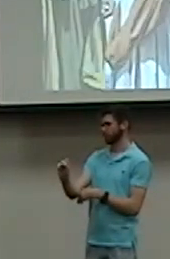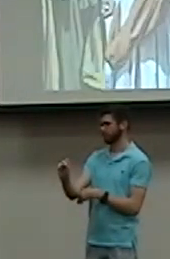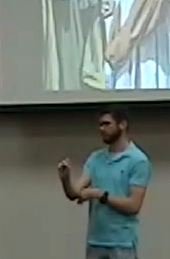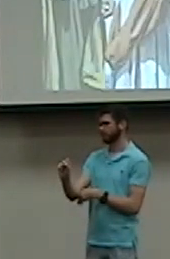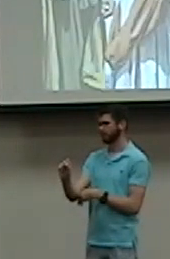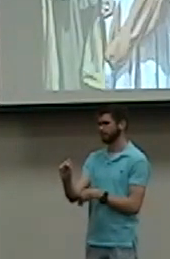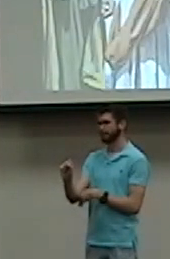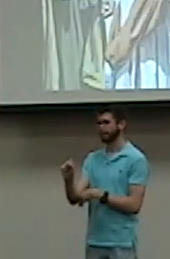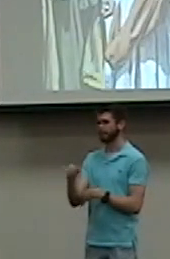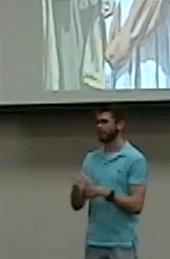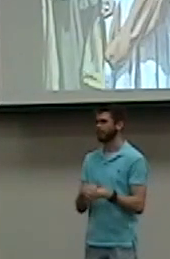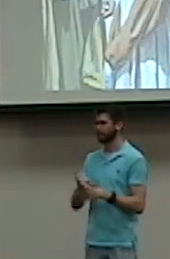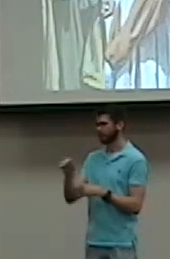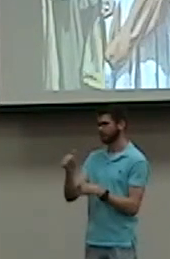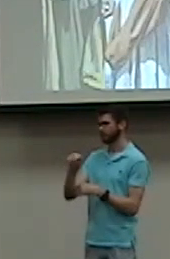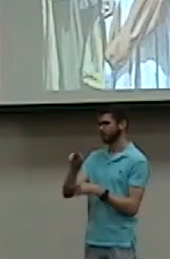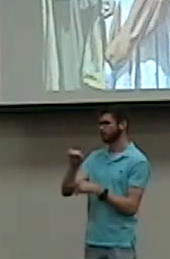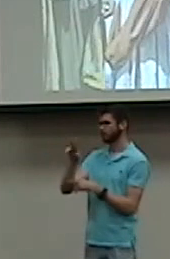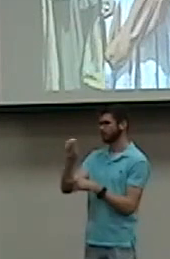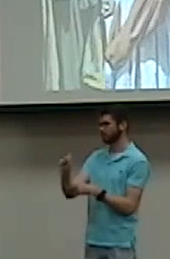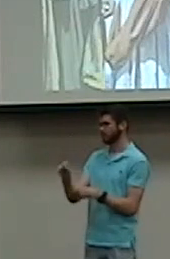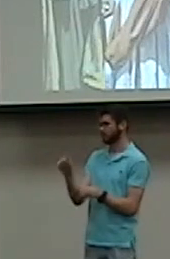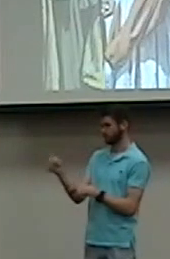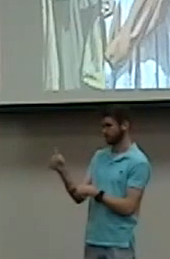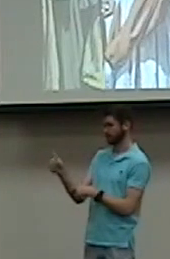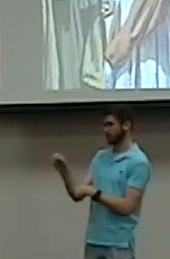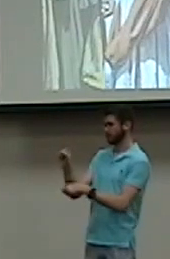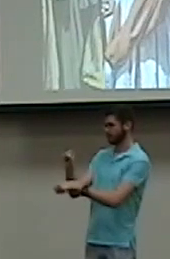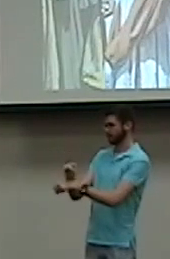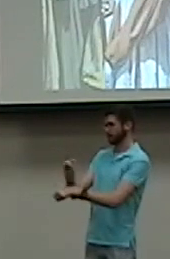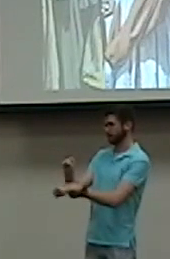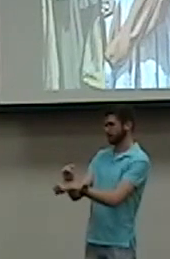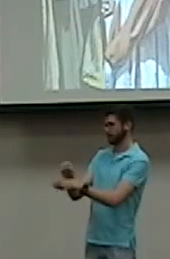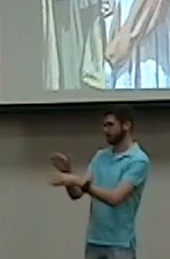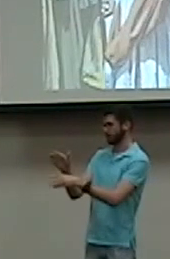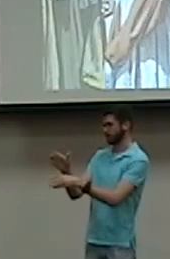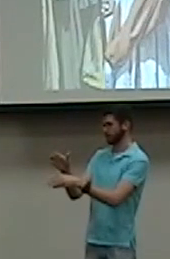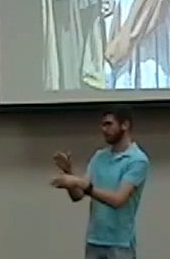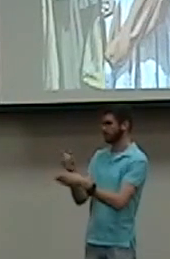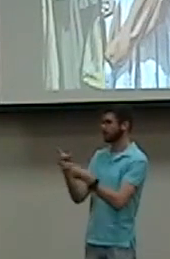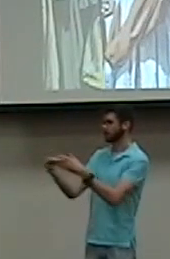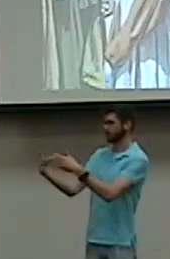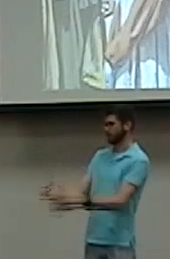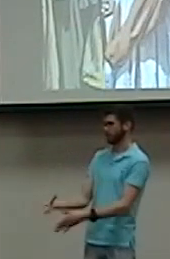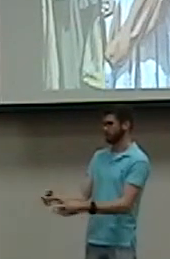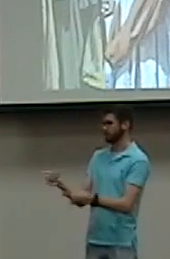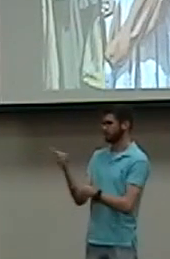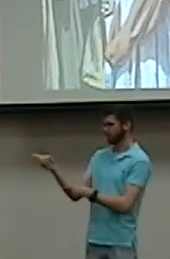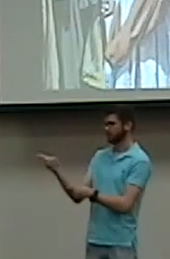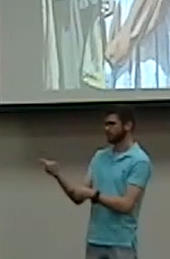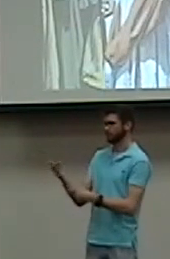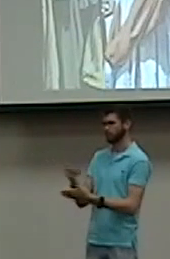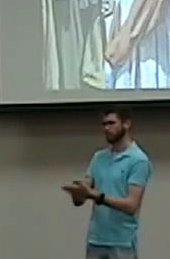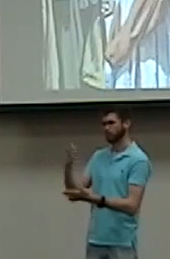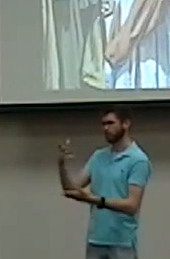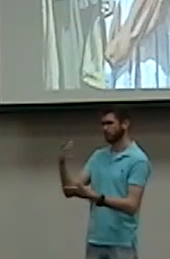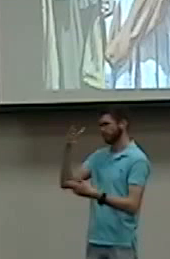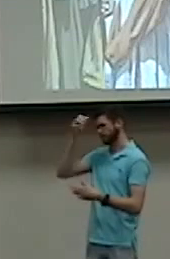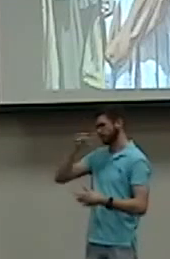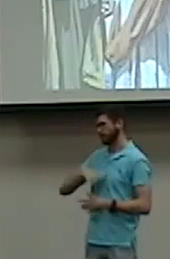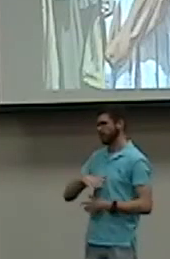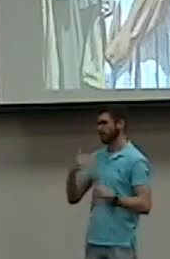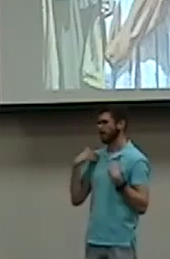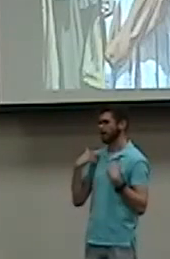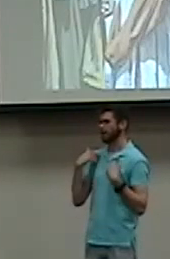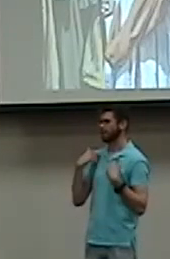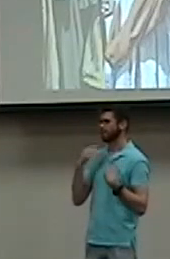There he goes. Jairus is a synagogue leader. He is a wealthy man, and he has a beloved daughter,